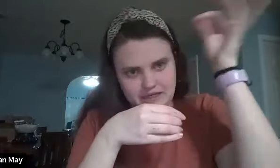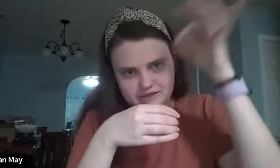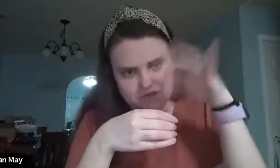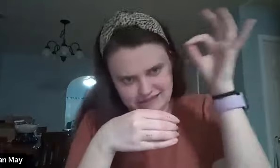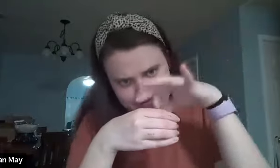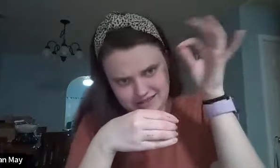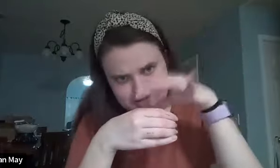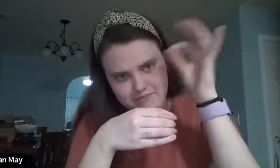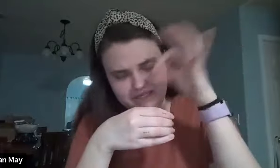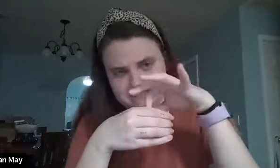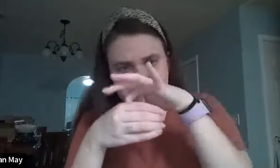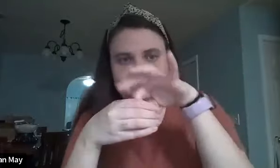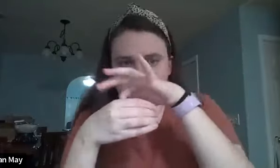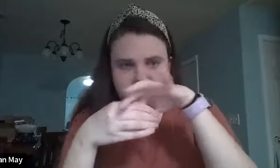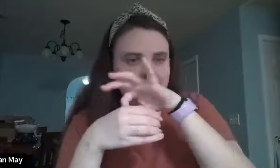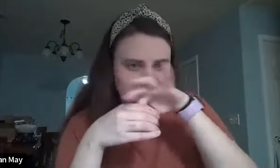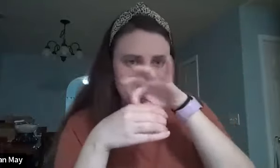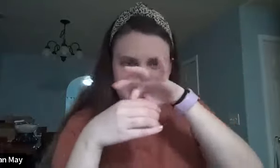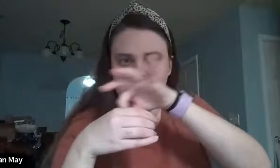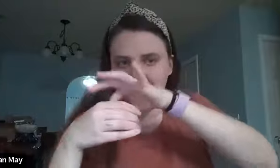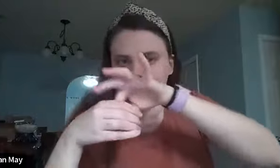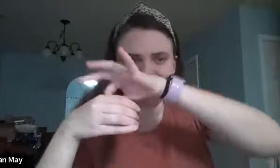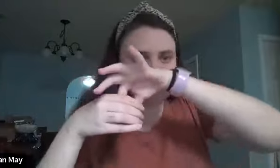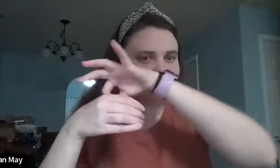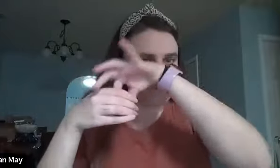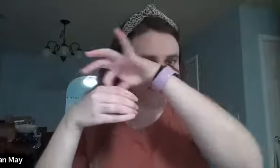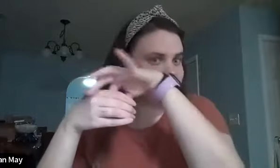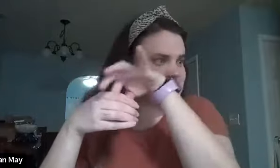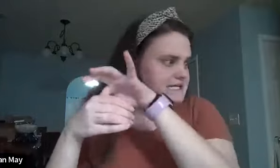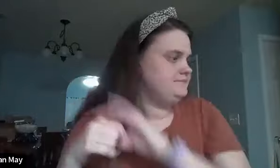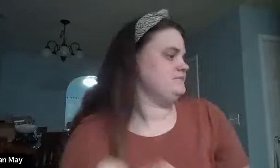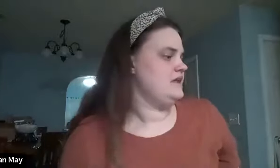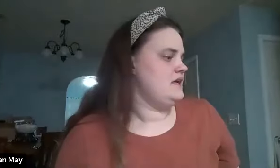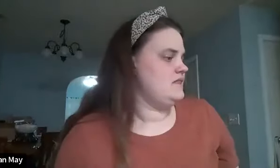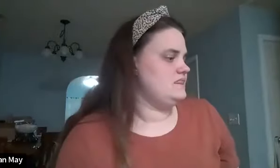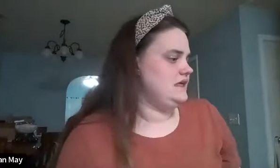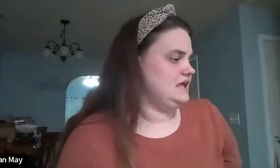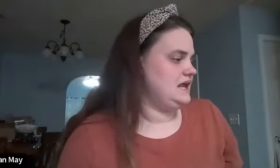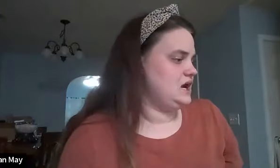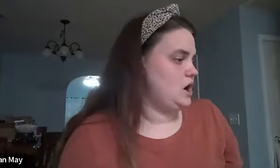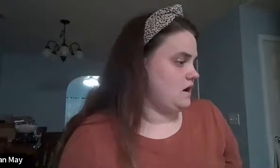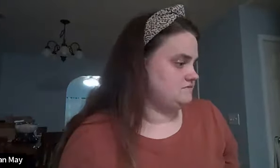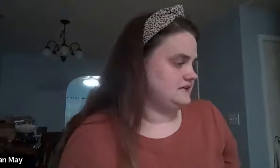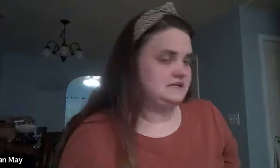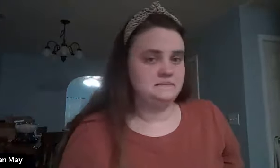in. So I was like, that does not make sense to me. But a nice little stirring of our tea. Then coffee.